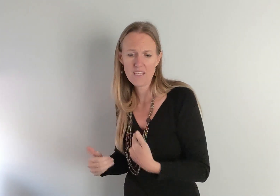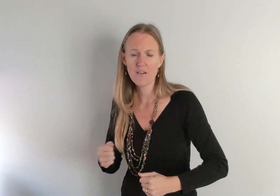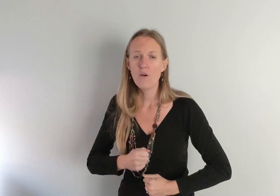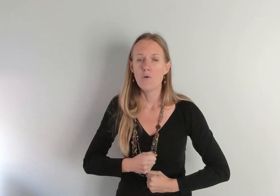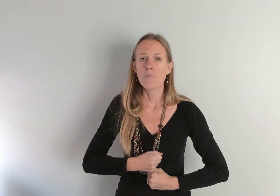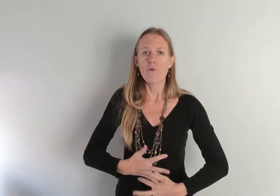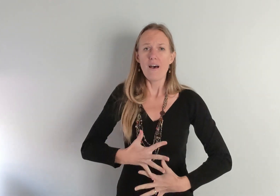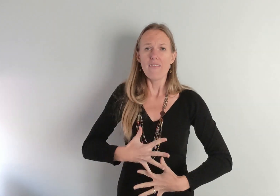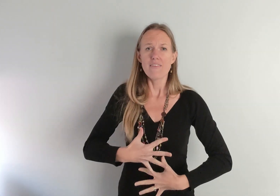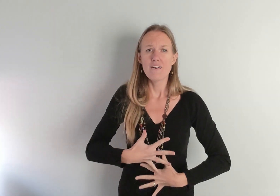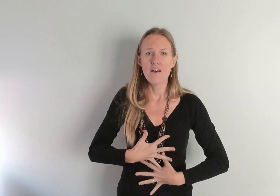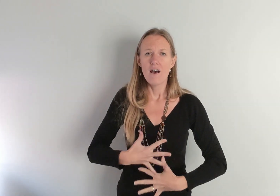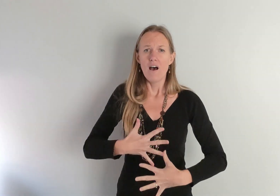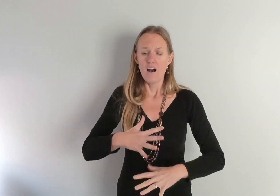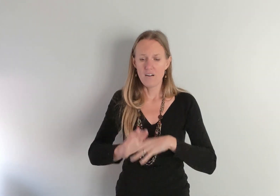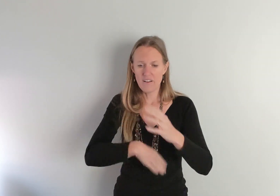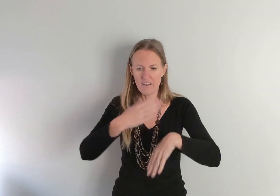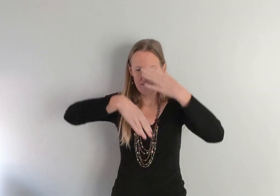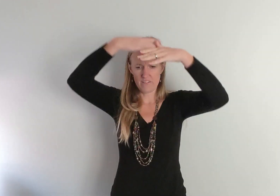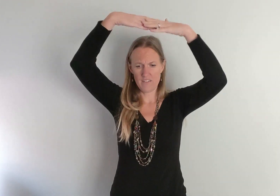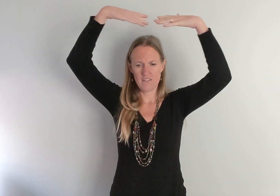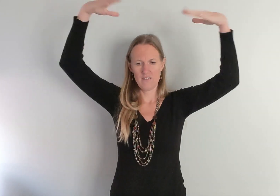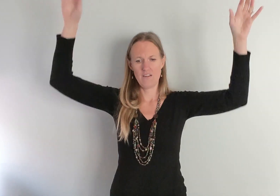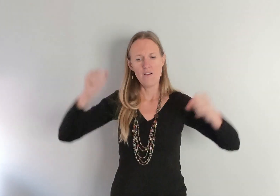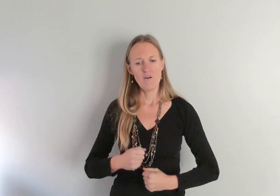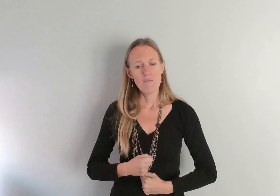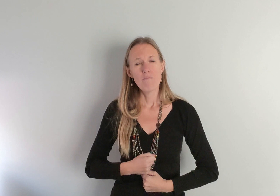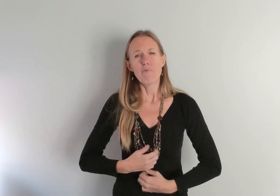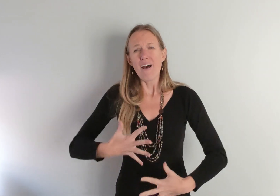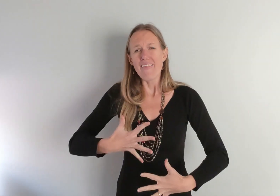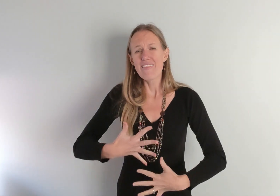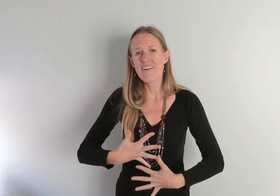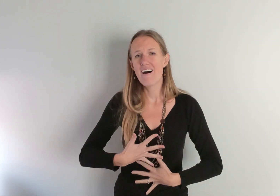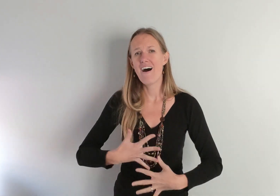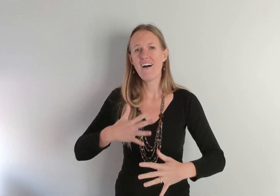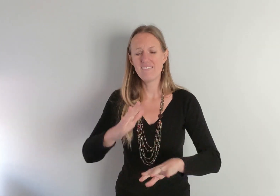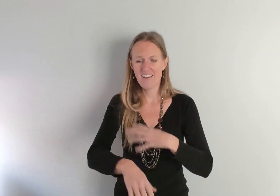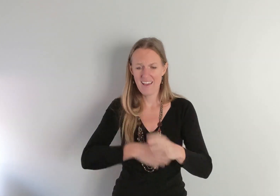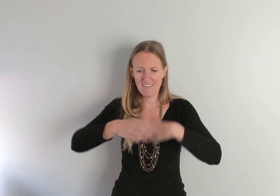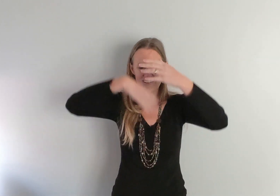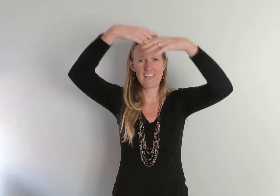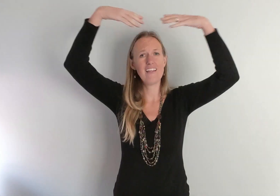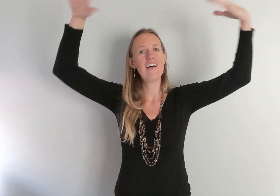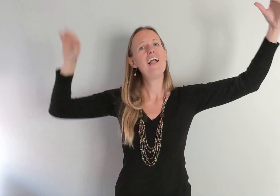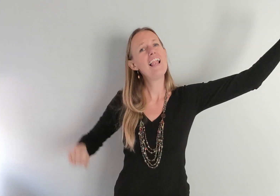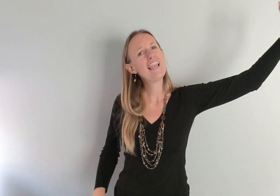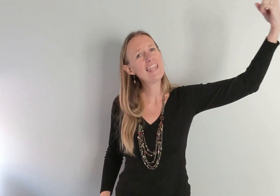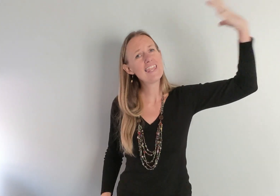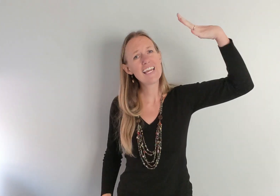me, breath of heaven. Breath of heaven,